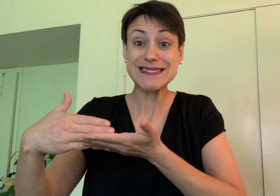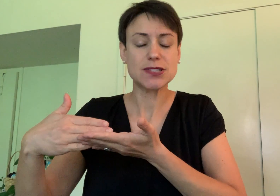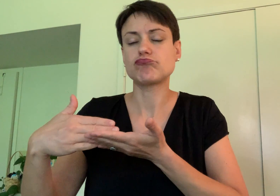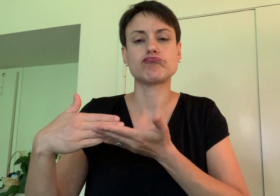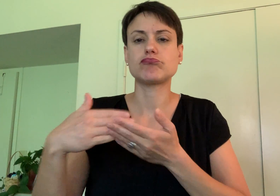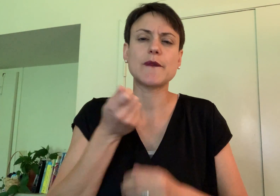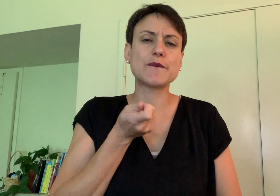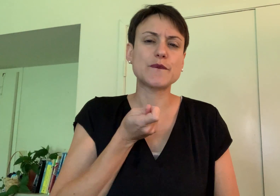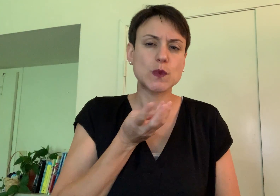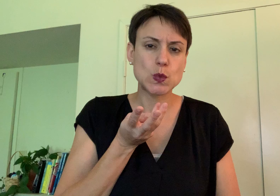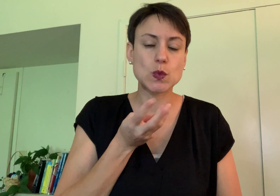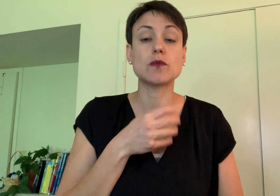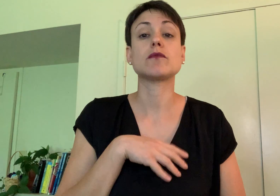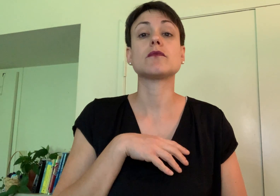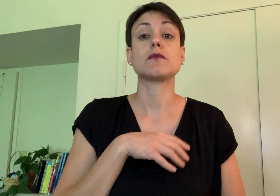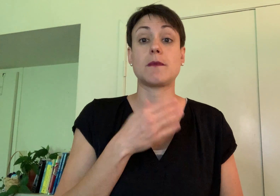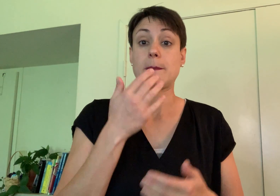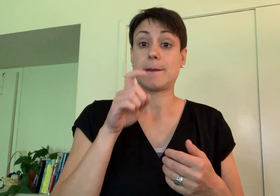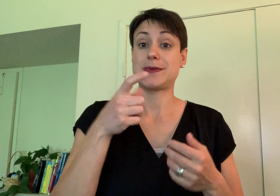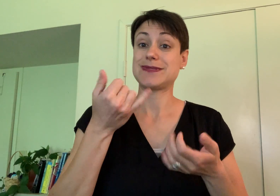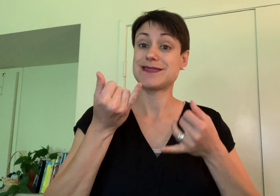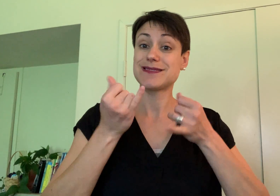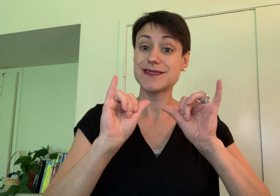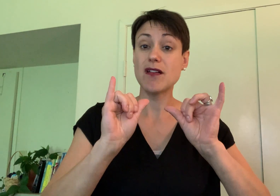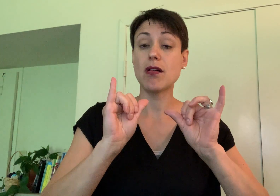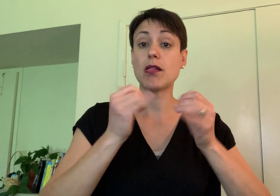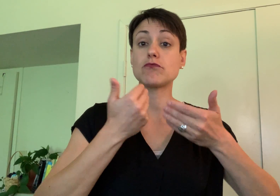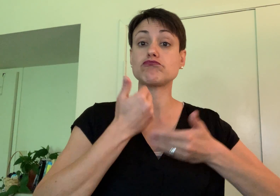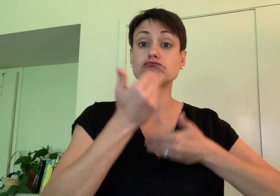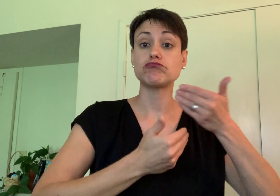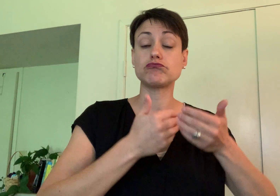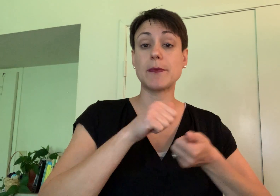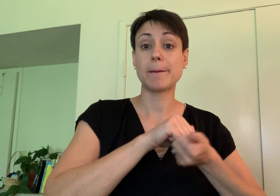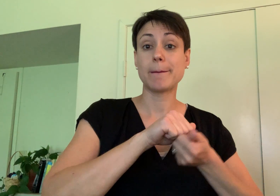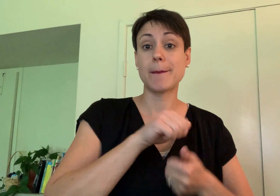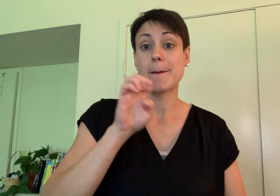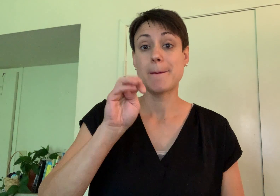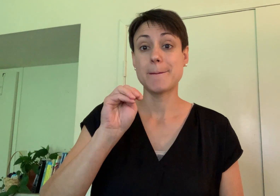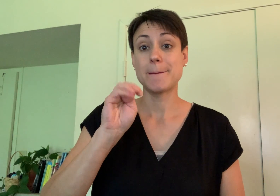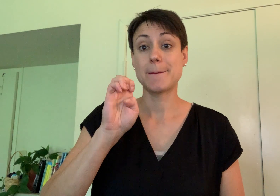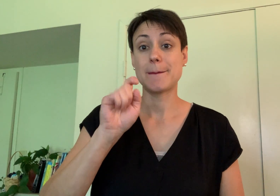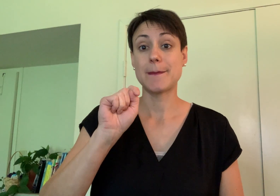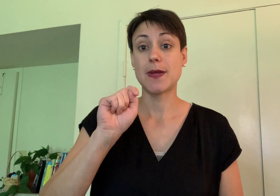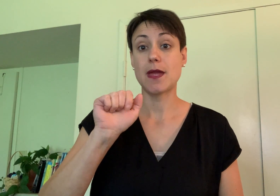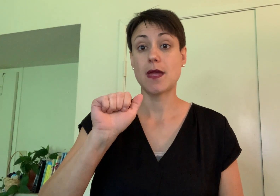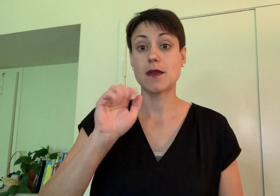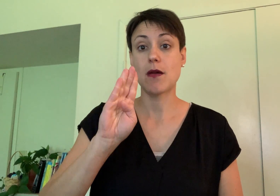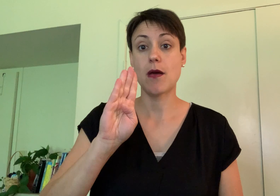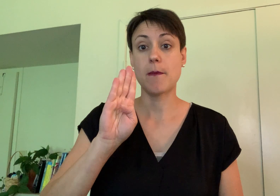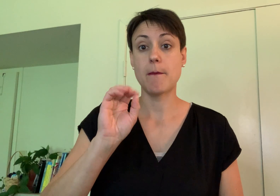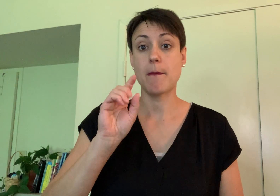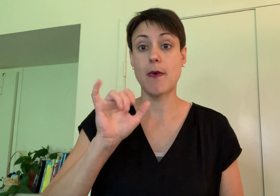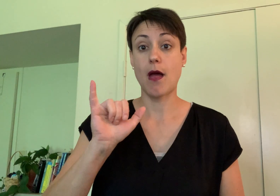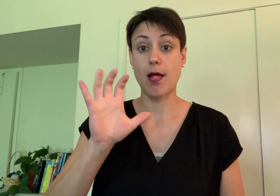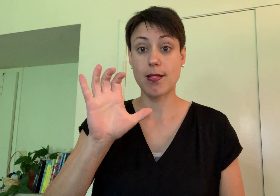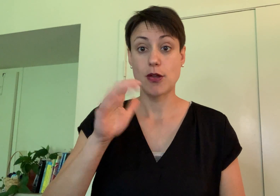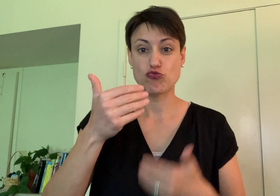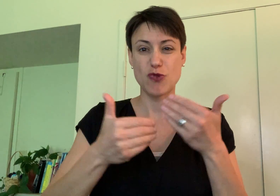metabolic processes that we looked at a couple of days ago, but their mechanisms and the number of parts that they have